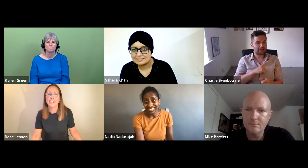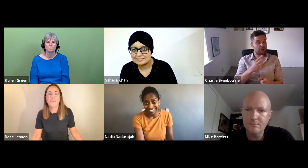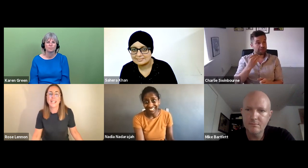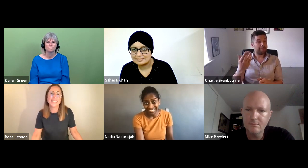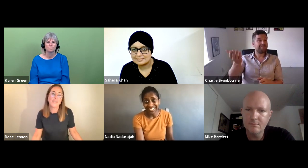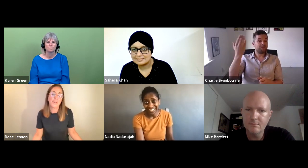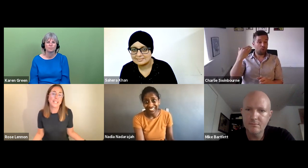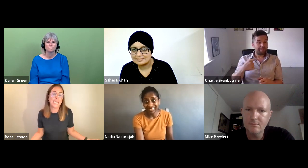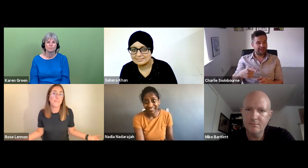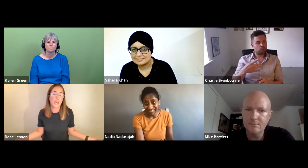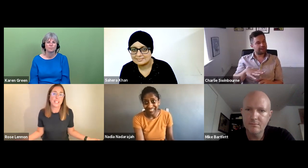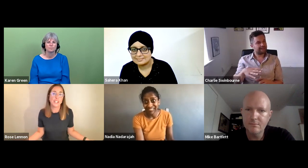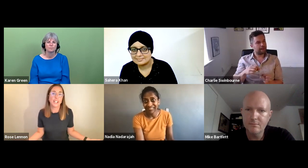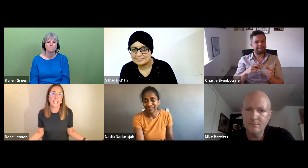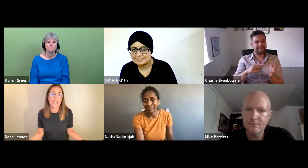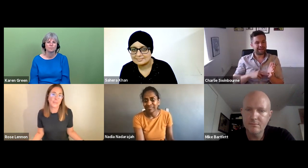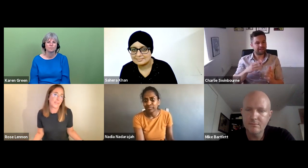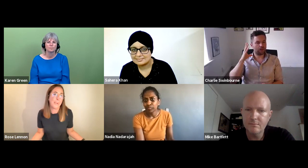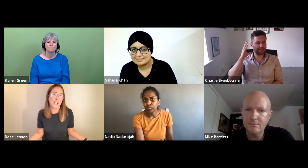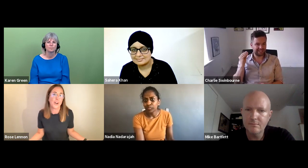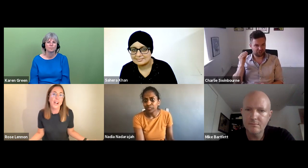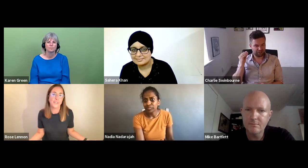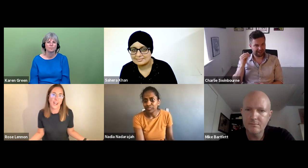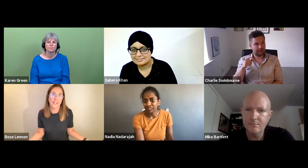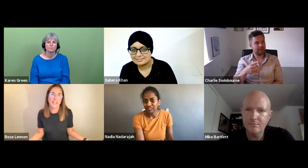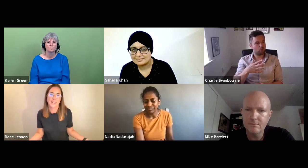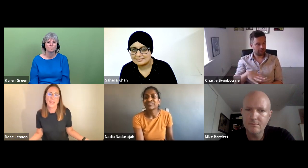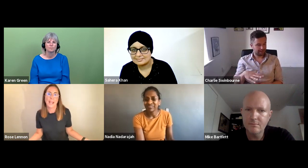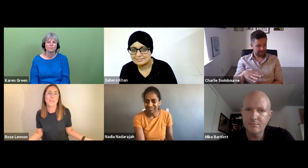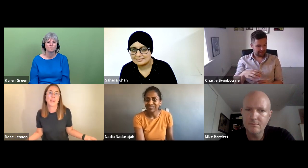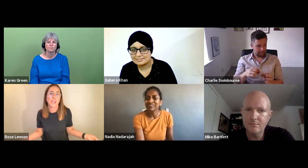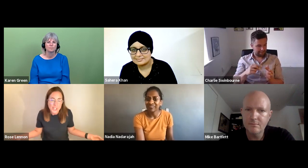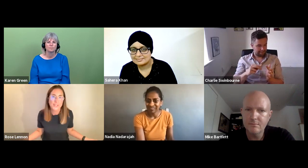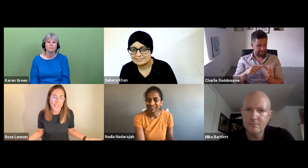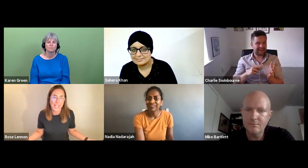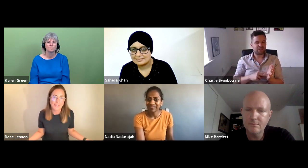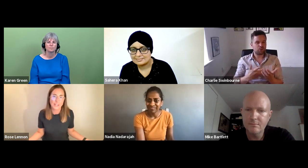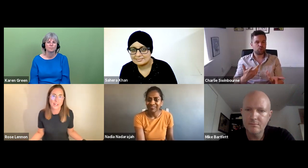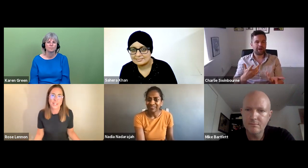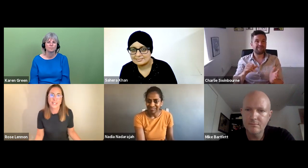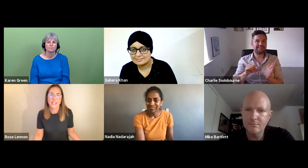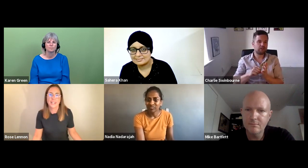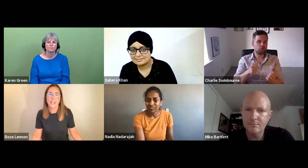it made a deaf person look like a bad driver. And it was because of their hearing loss.